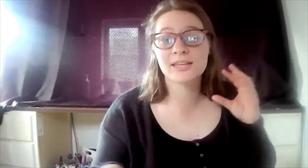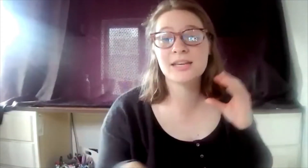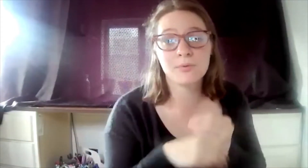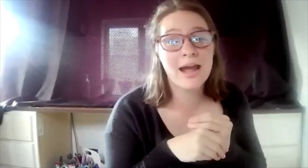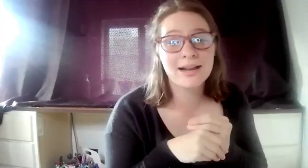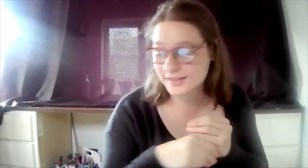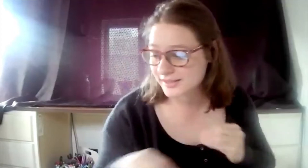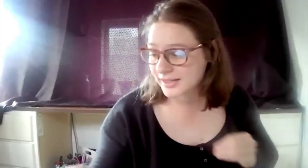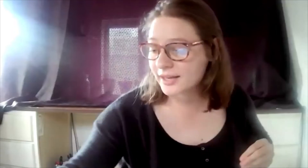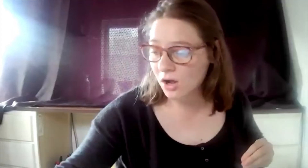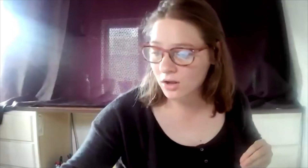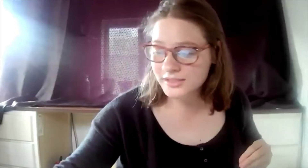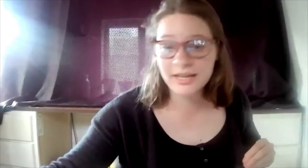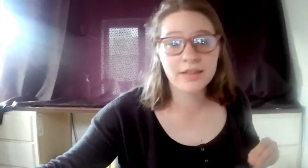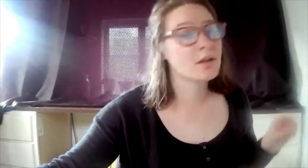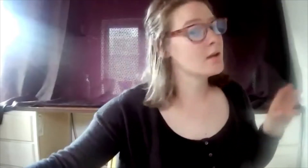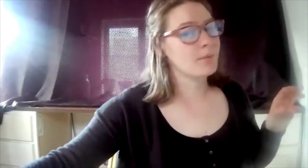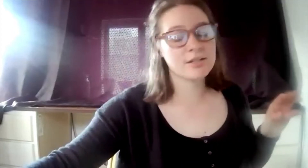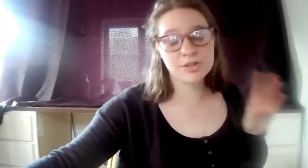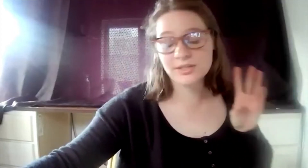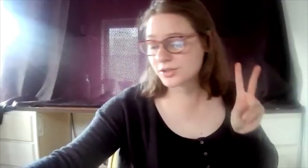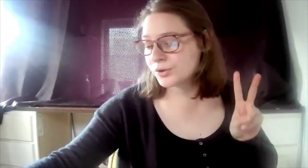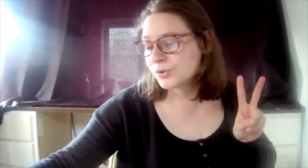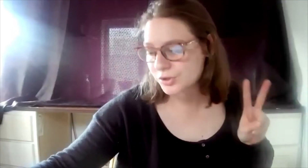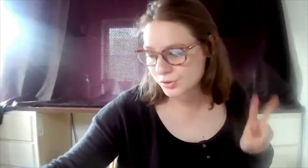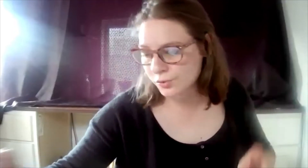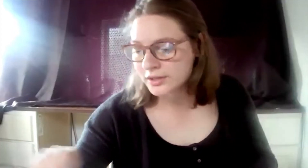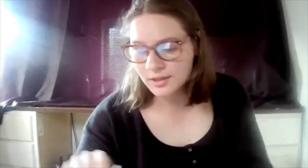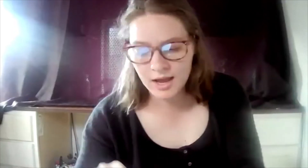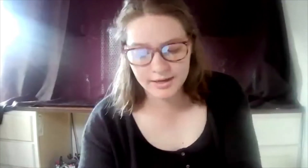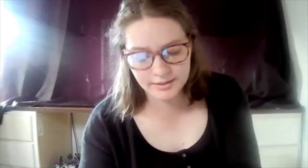keep practicing it all together. But it's these two short lines.